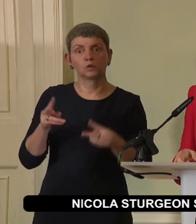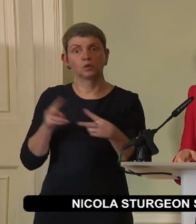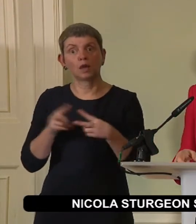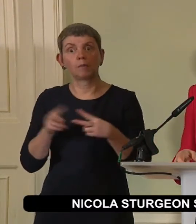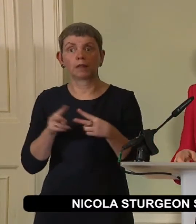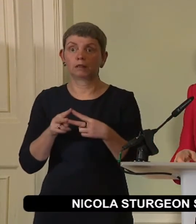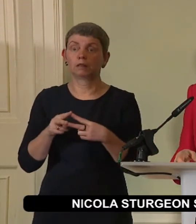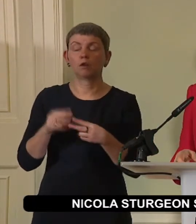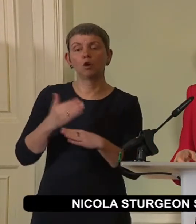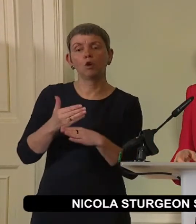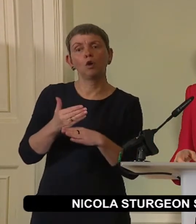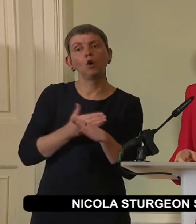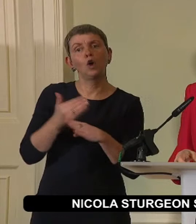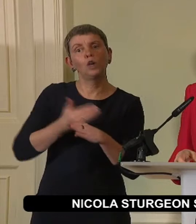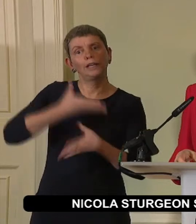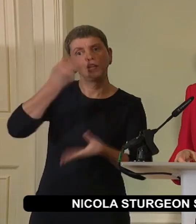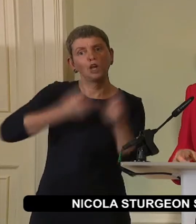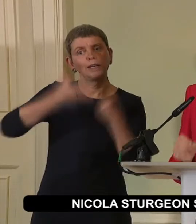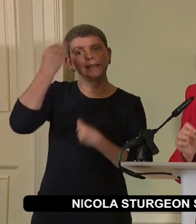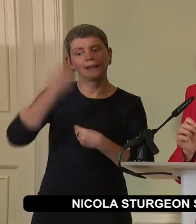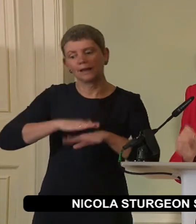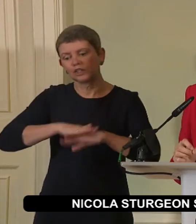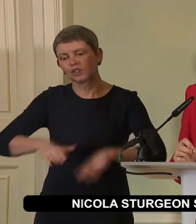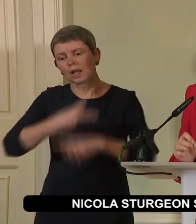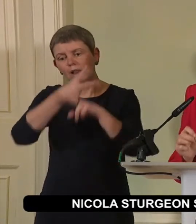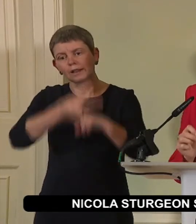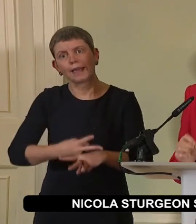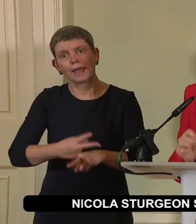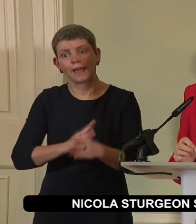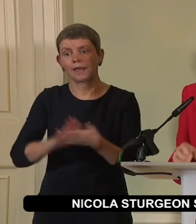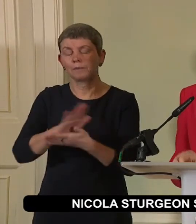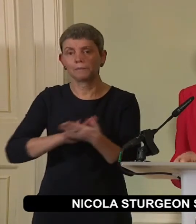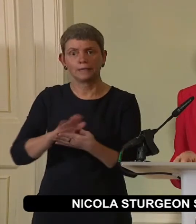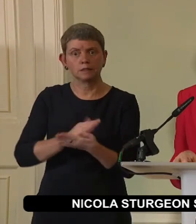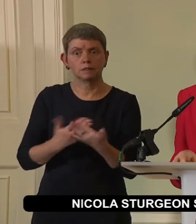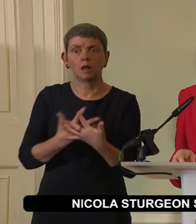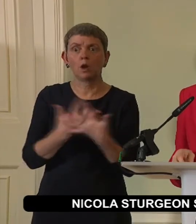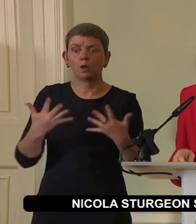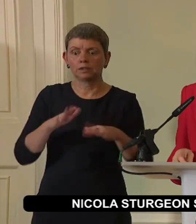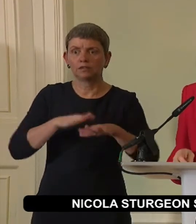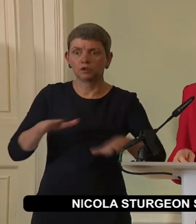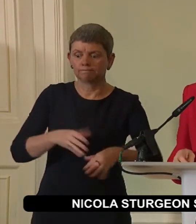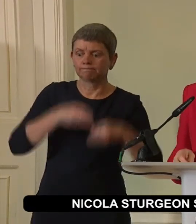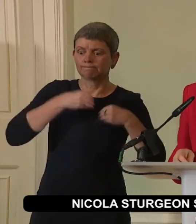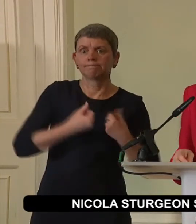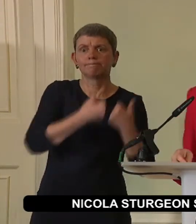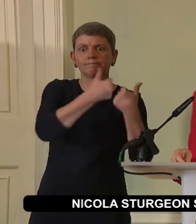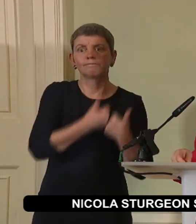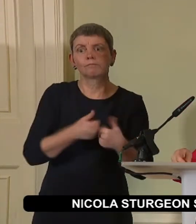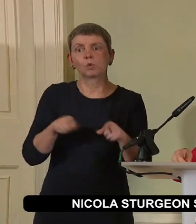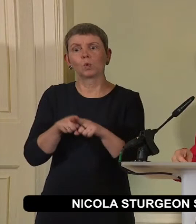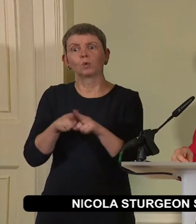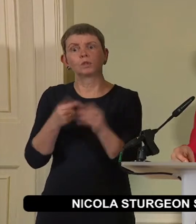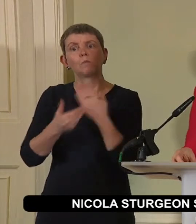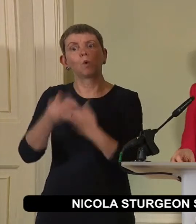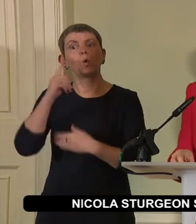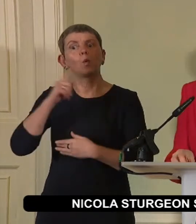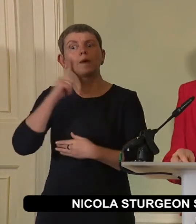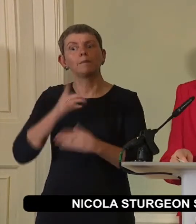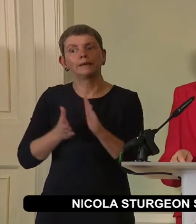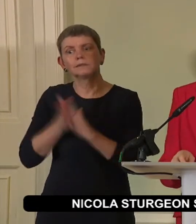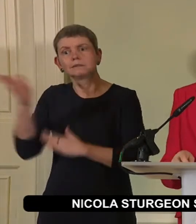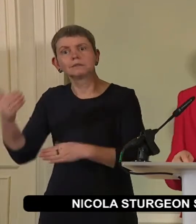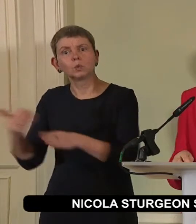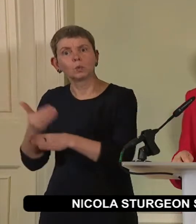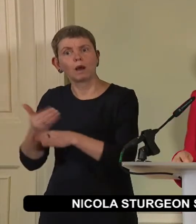transforming opportunities for the youngest children. It's also enabling more women to return to work. The baby box is enshrining